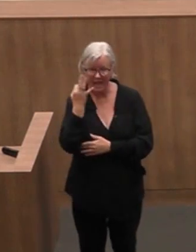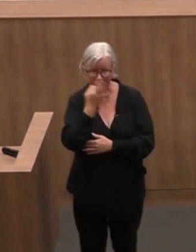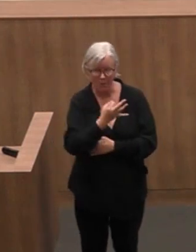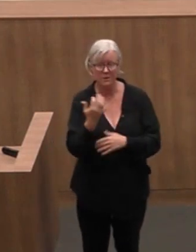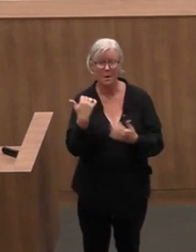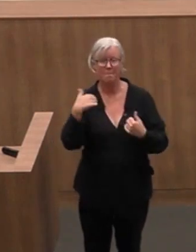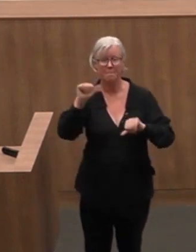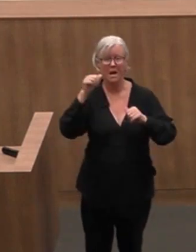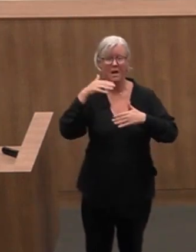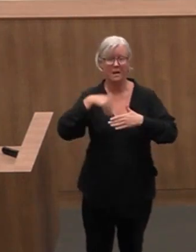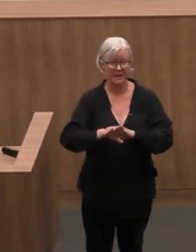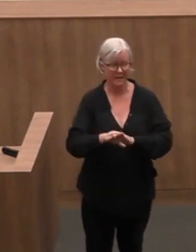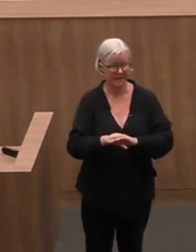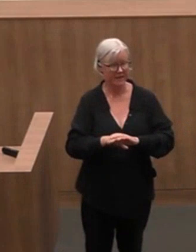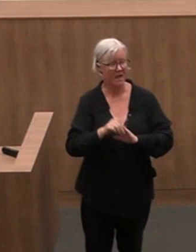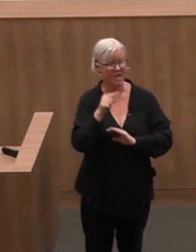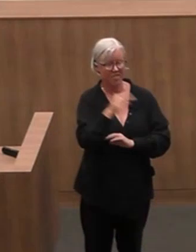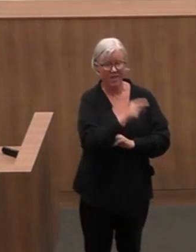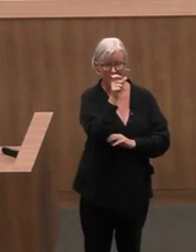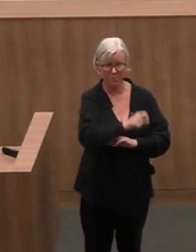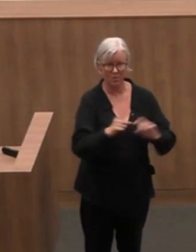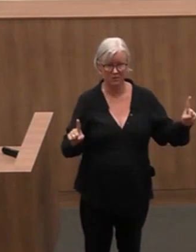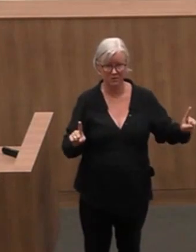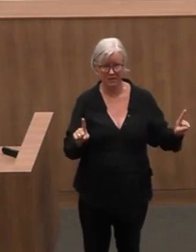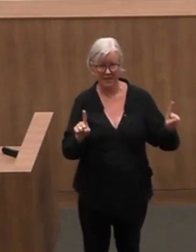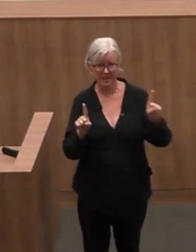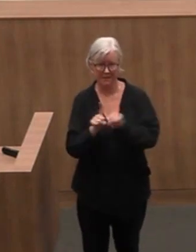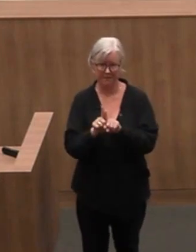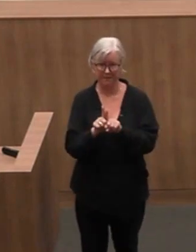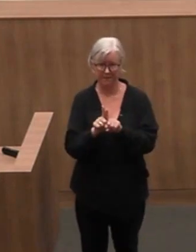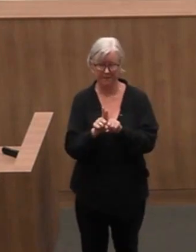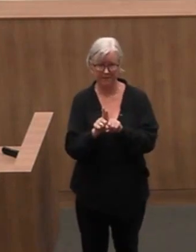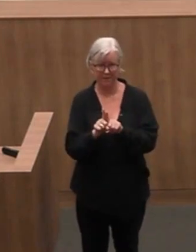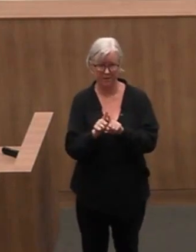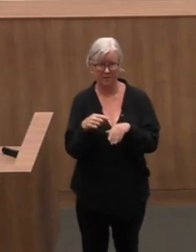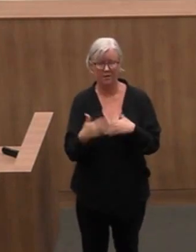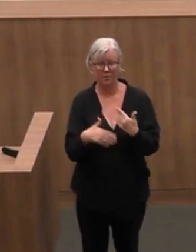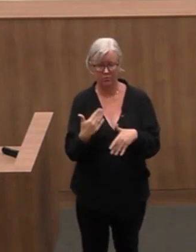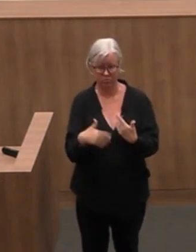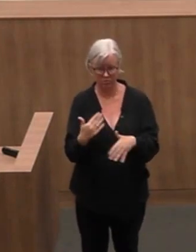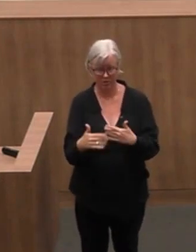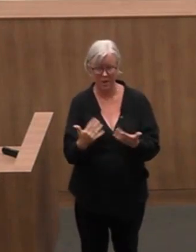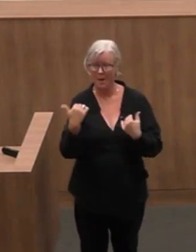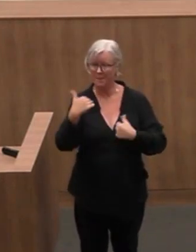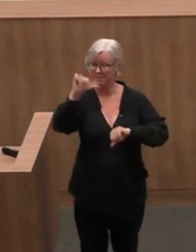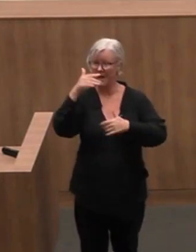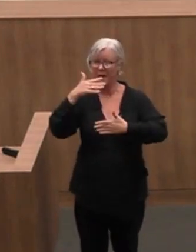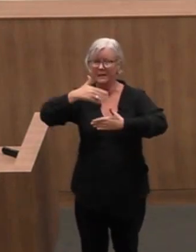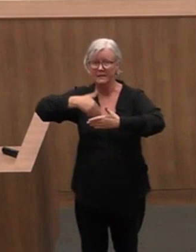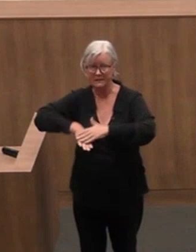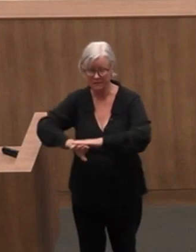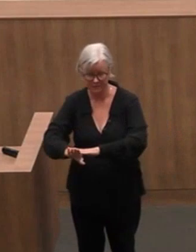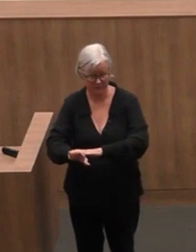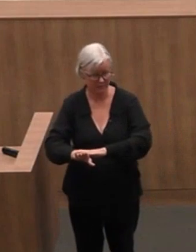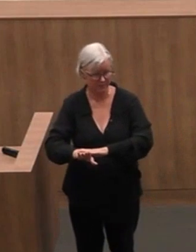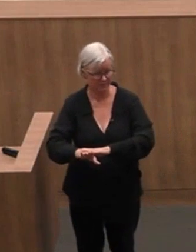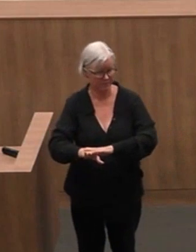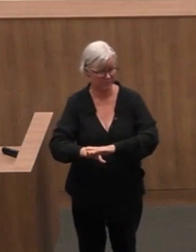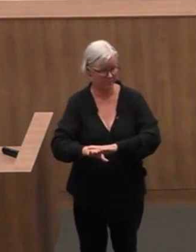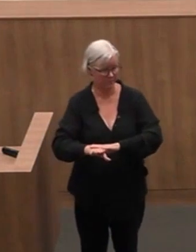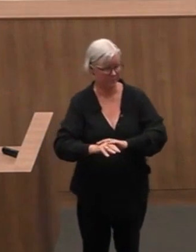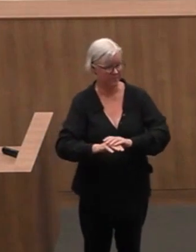process that carer stayed with Sam through all that process. And so when she got admitted, there was a really